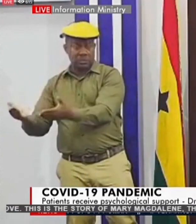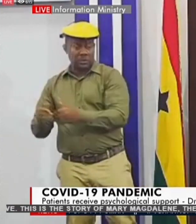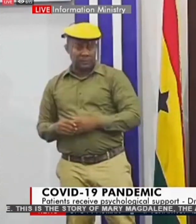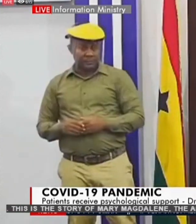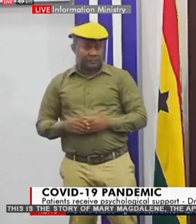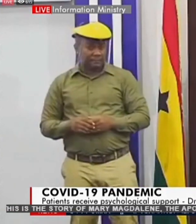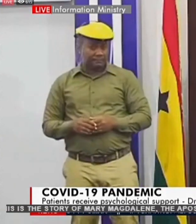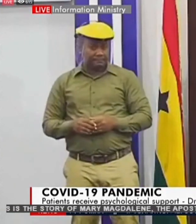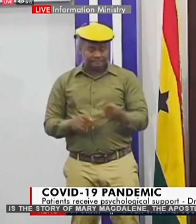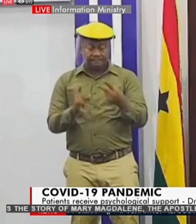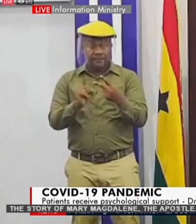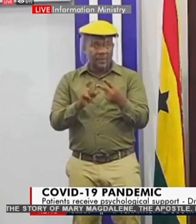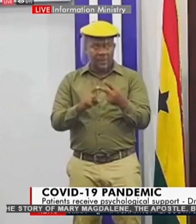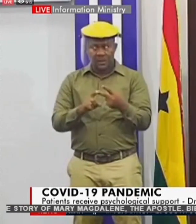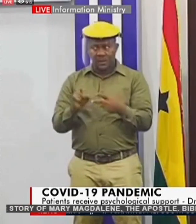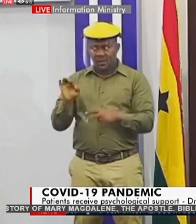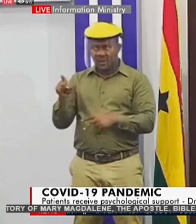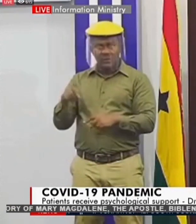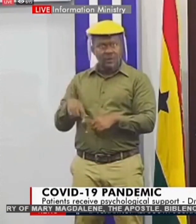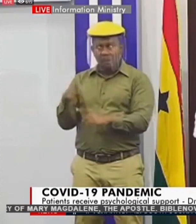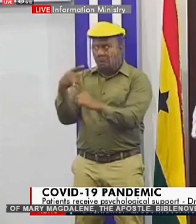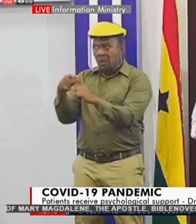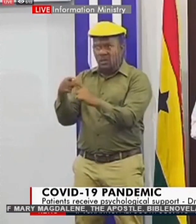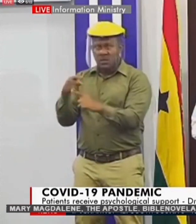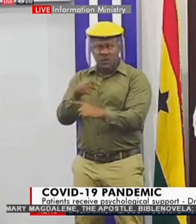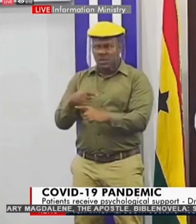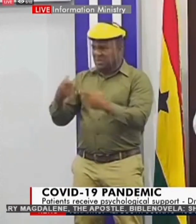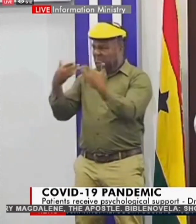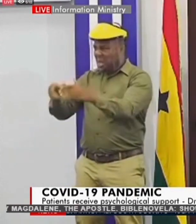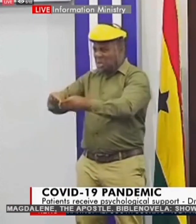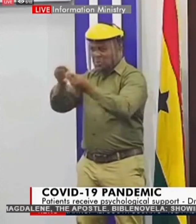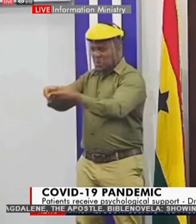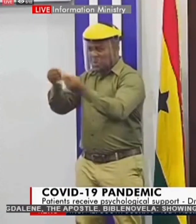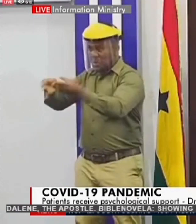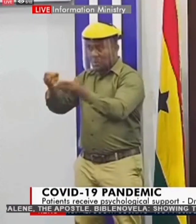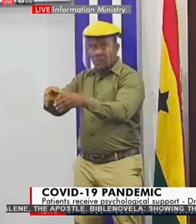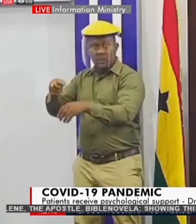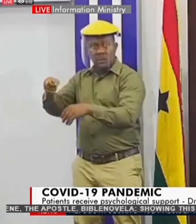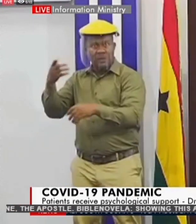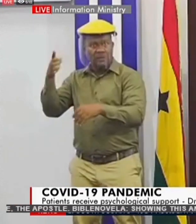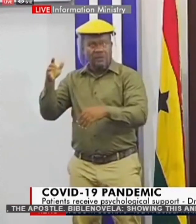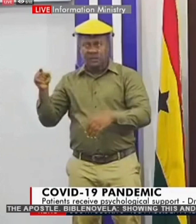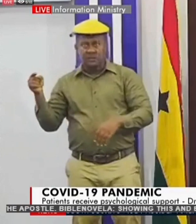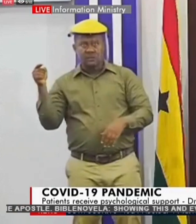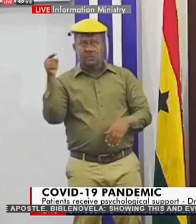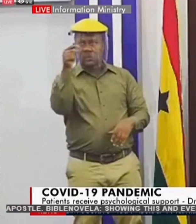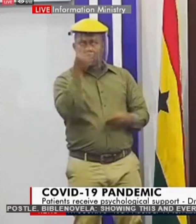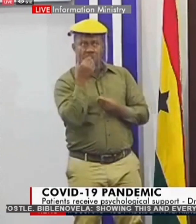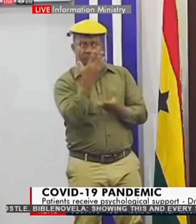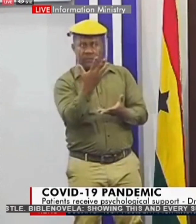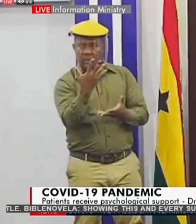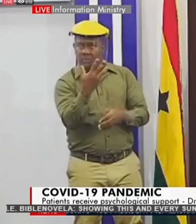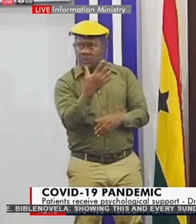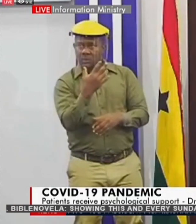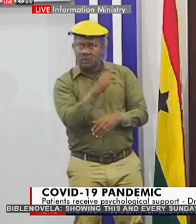from reporting when they have the symptoms. And you and I know that if it is not reported, then the spread